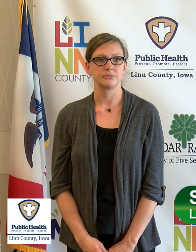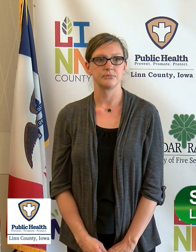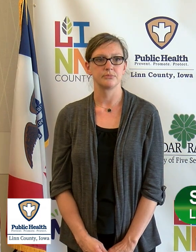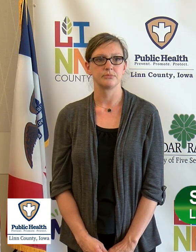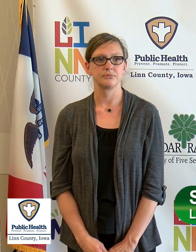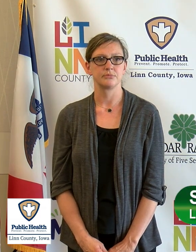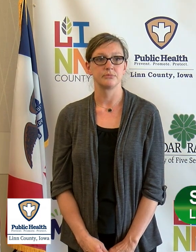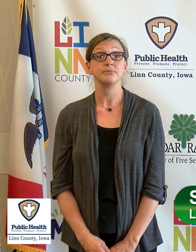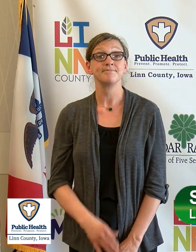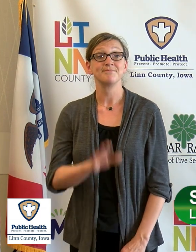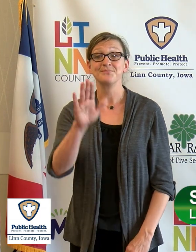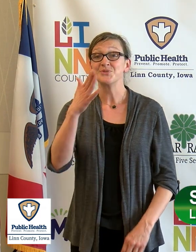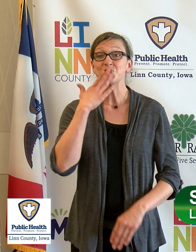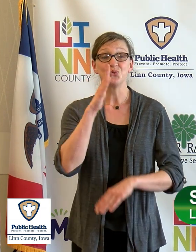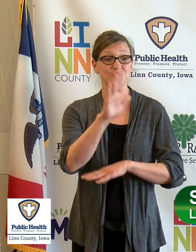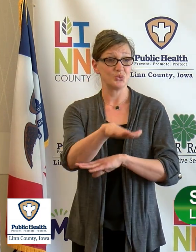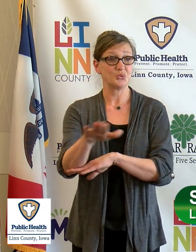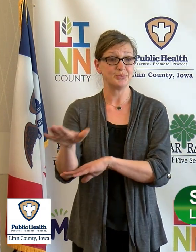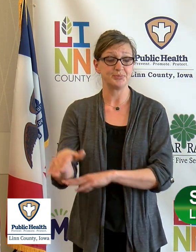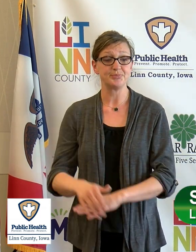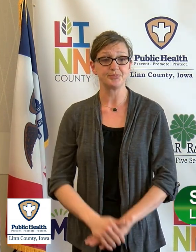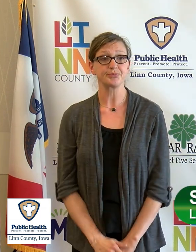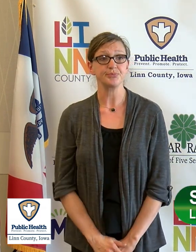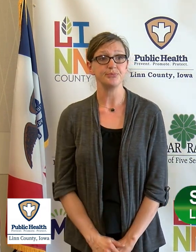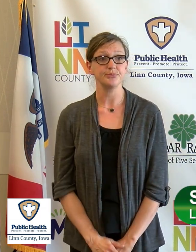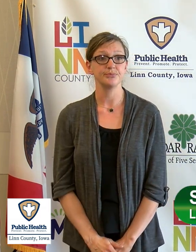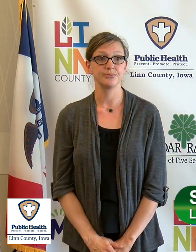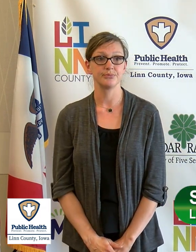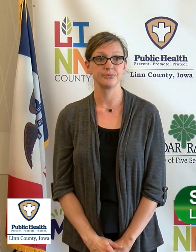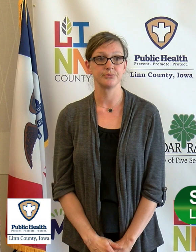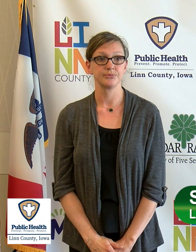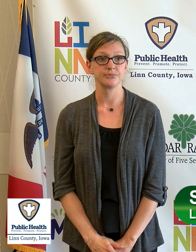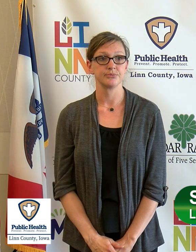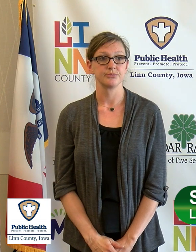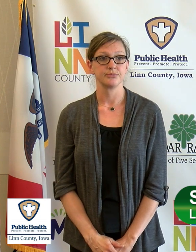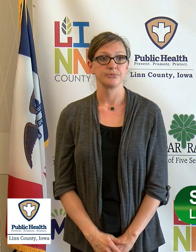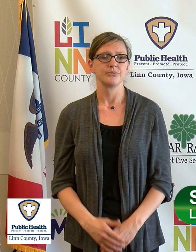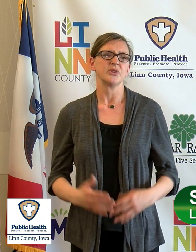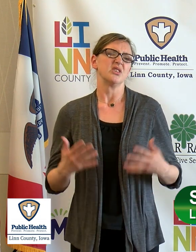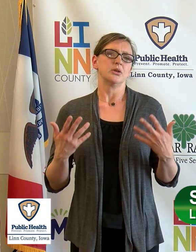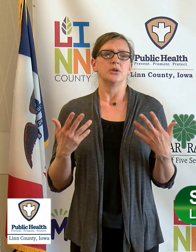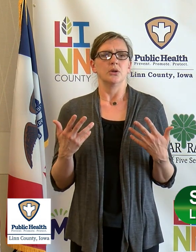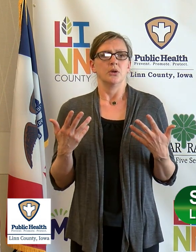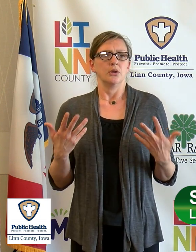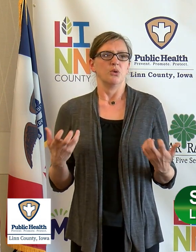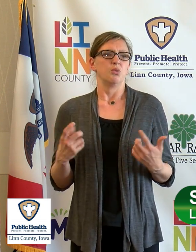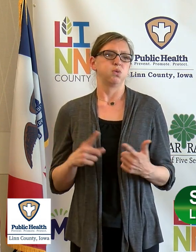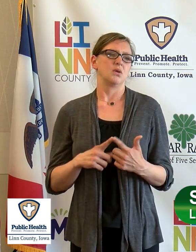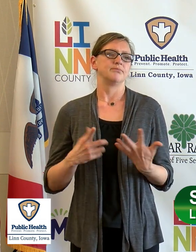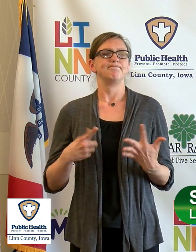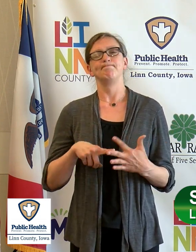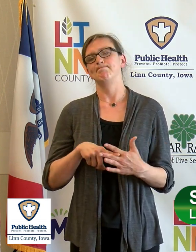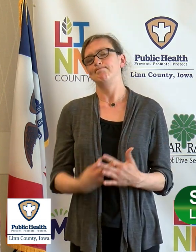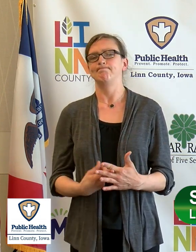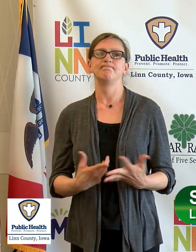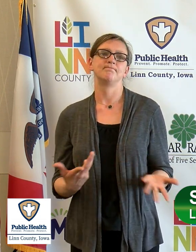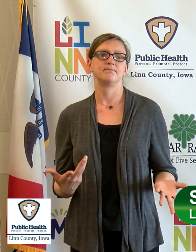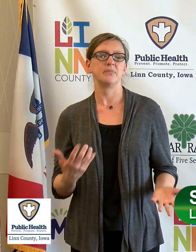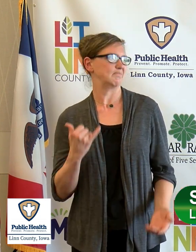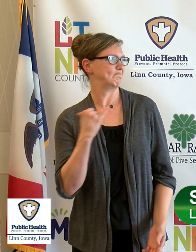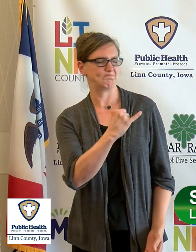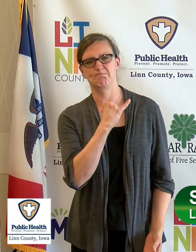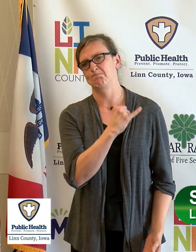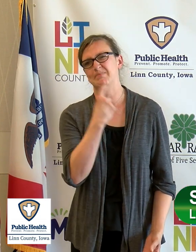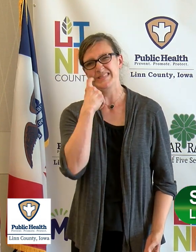Good afternoon. I want to start today by echoing the sentiments shared by Mayor